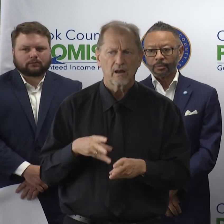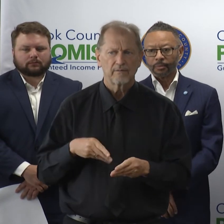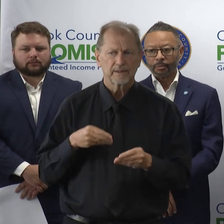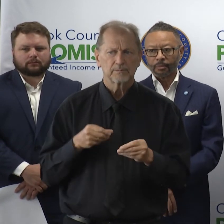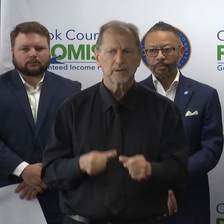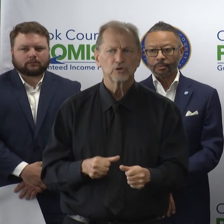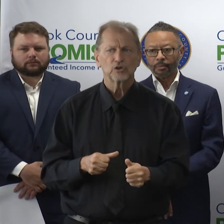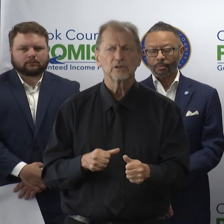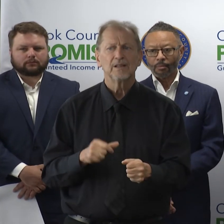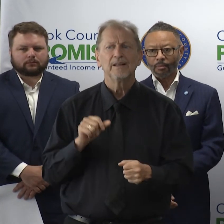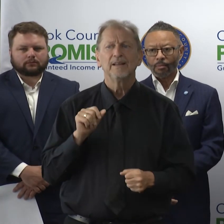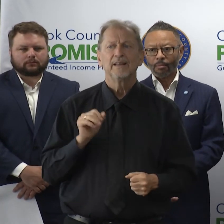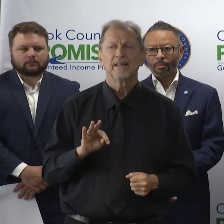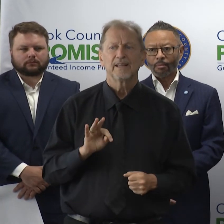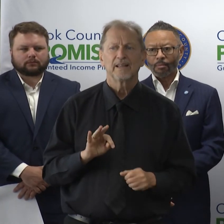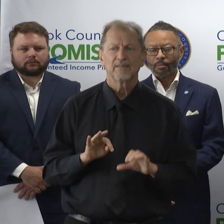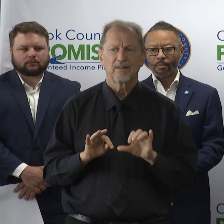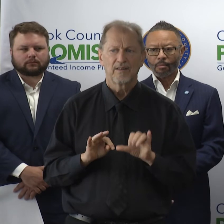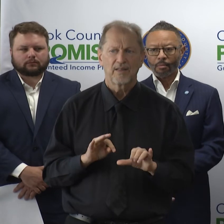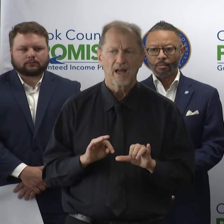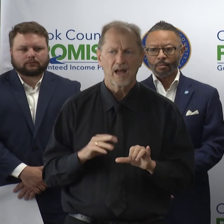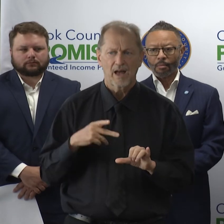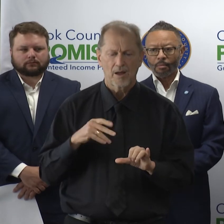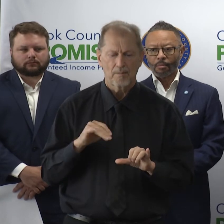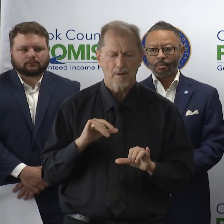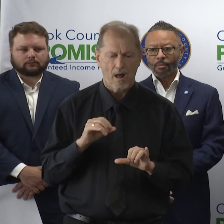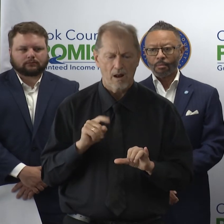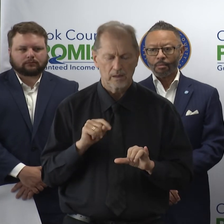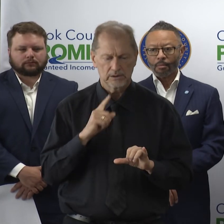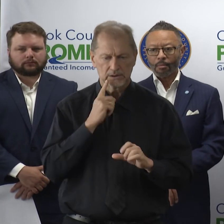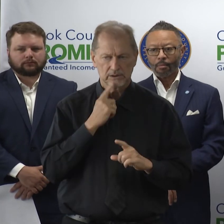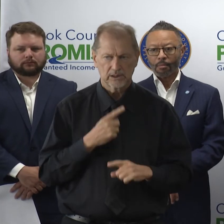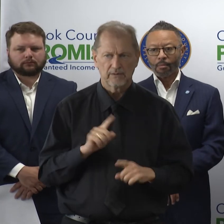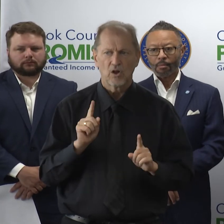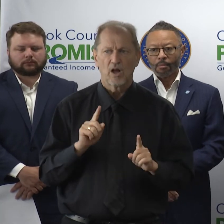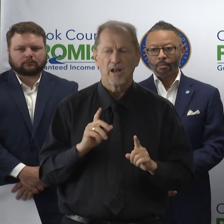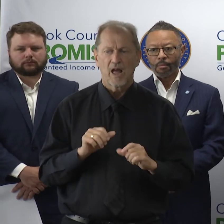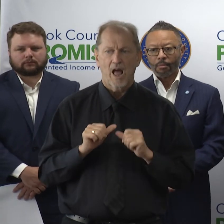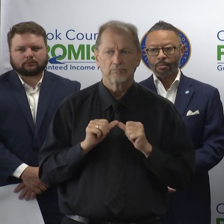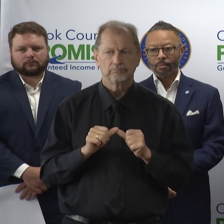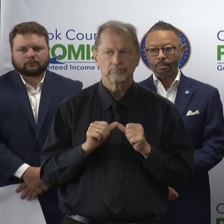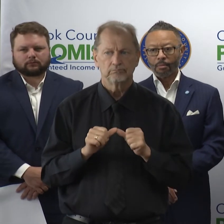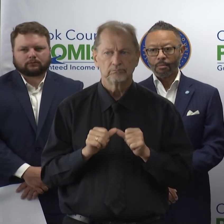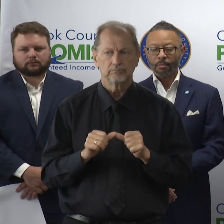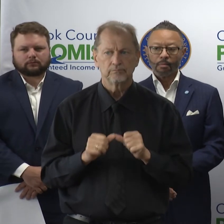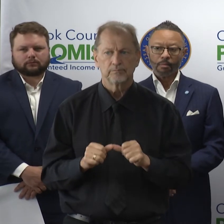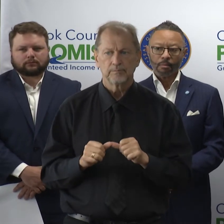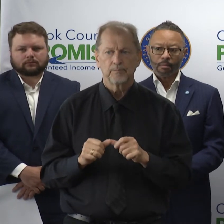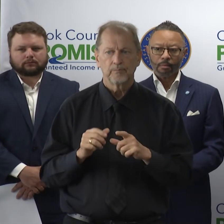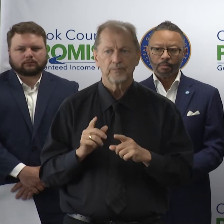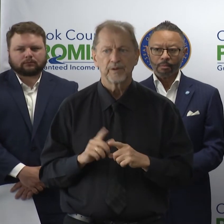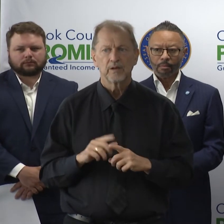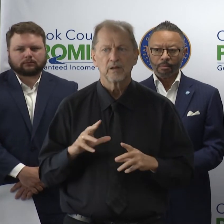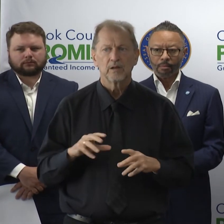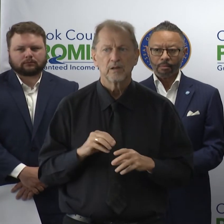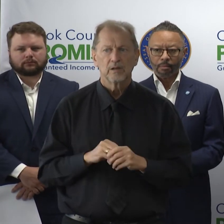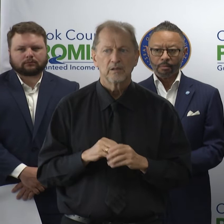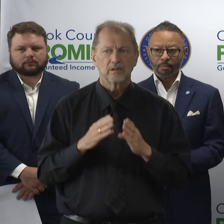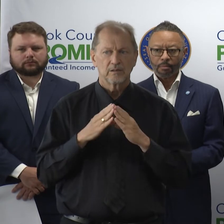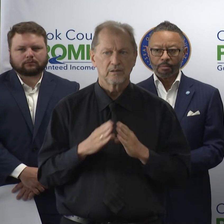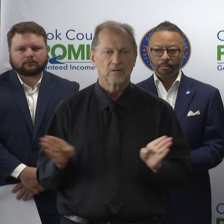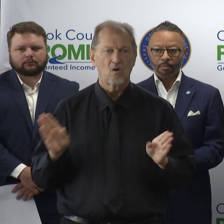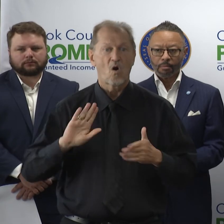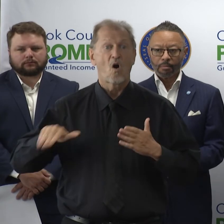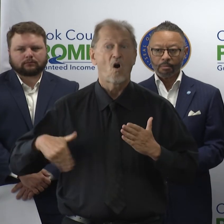would be if this pilot were successful and it went on to involve the entire